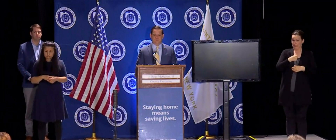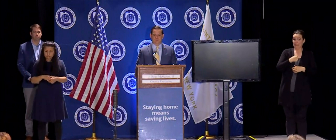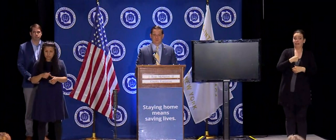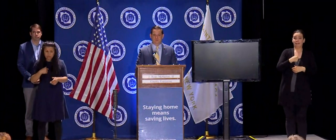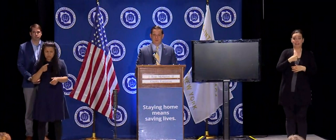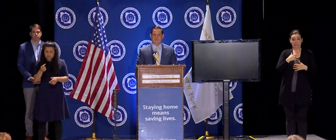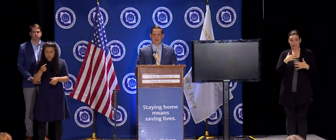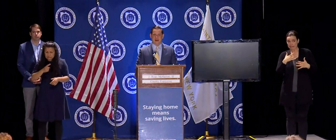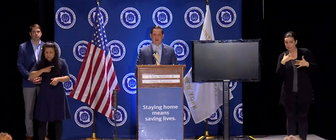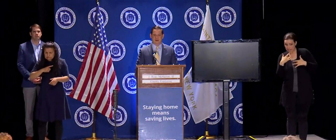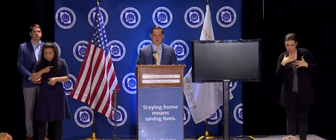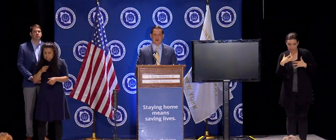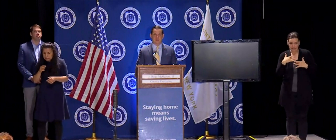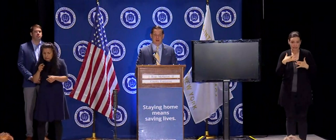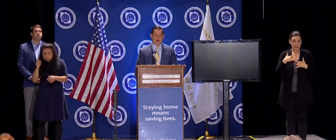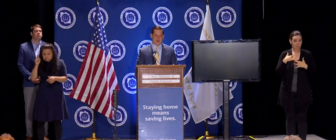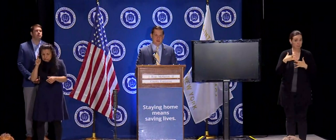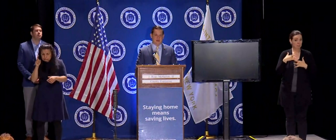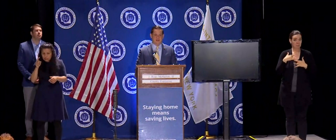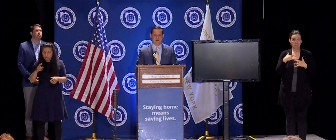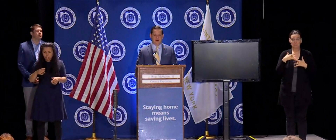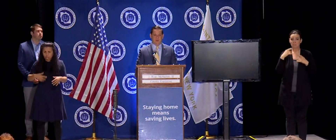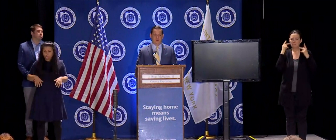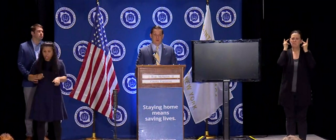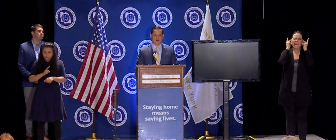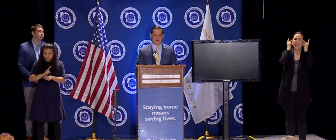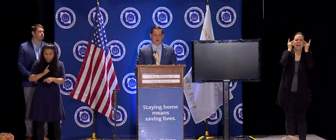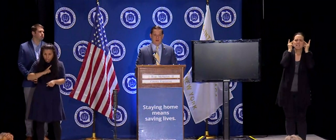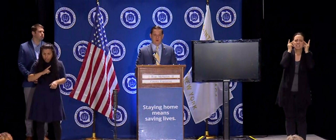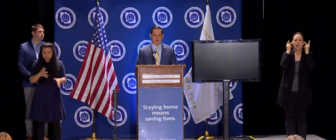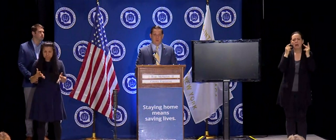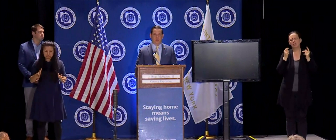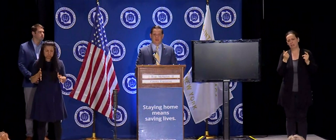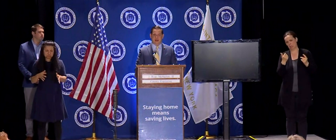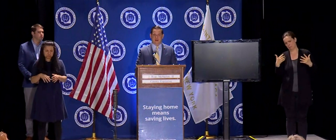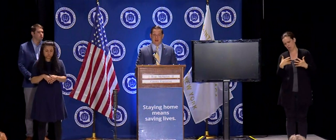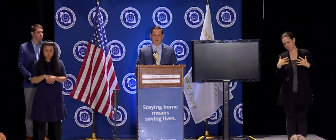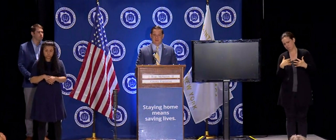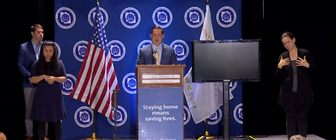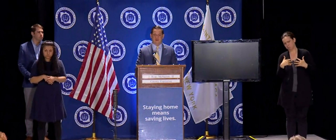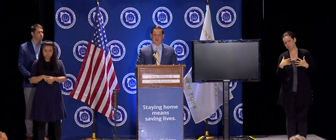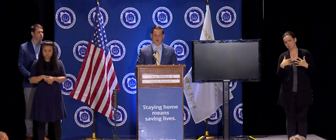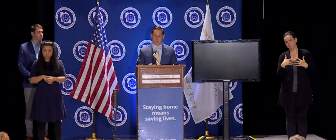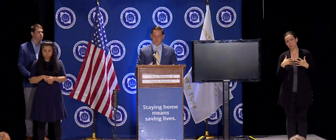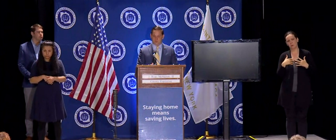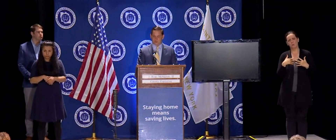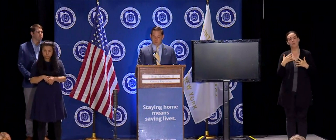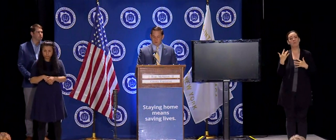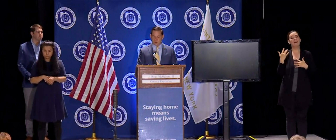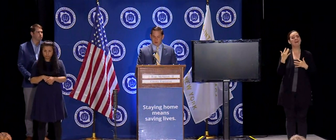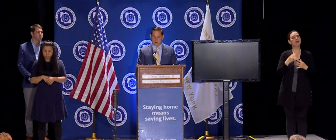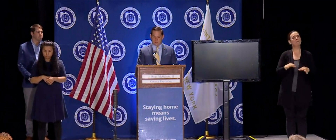never panic. I think a couple, there were important deadlines after,